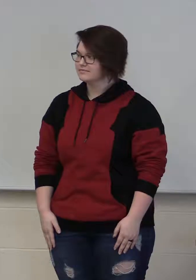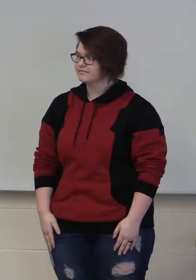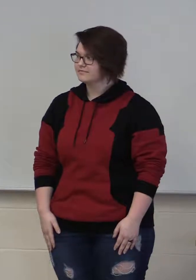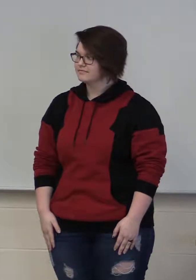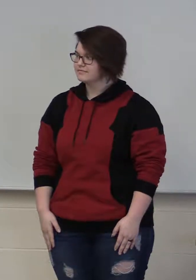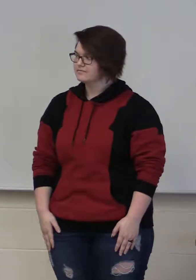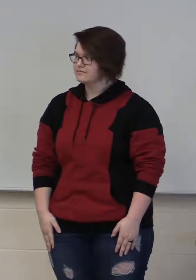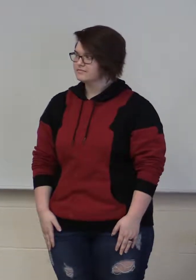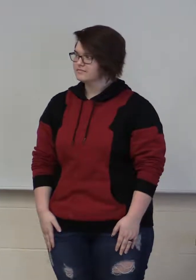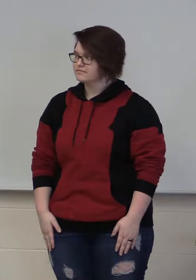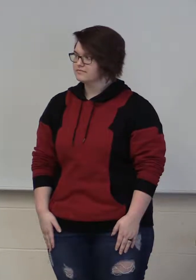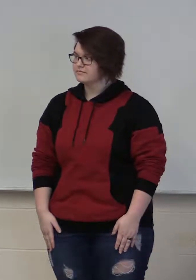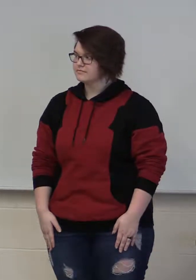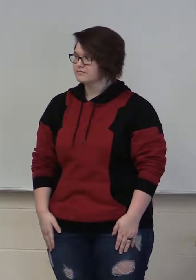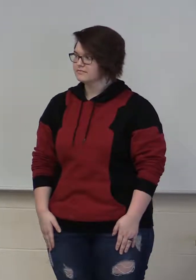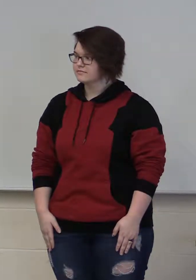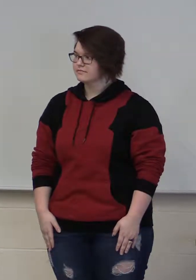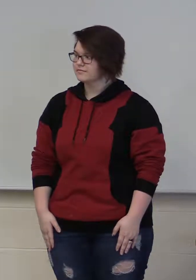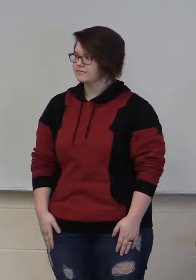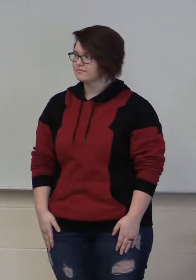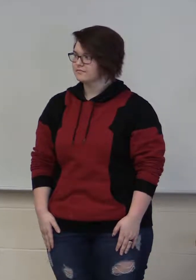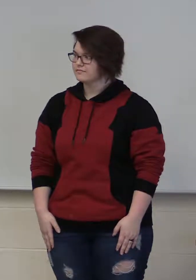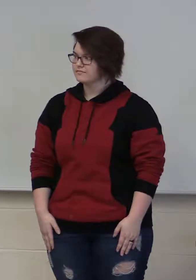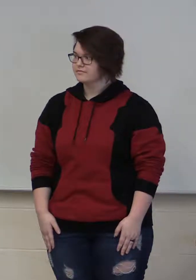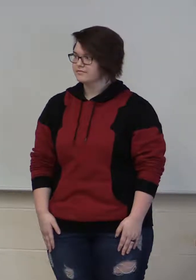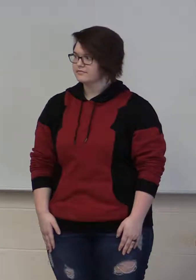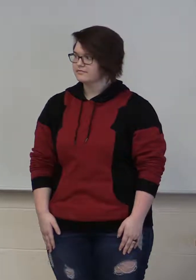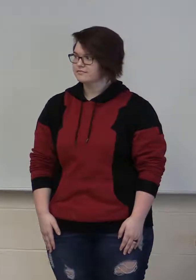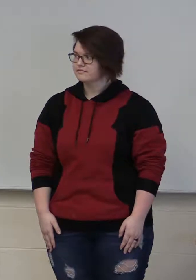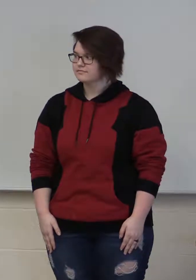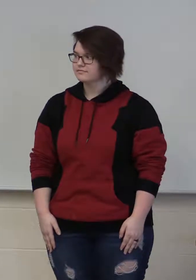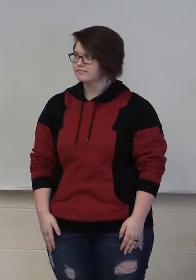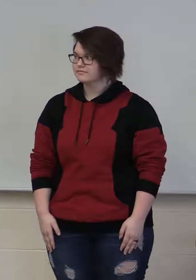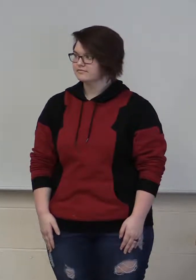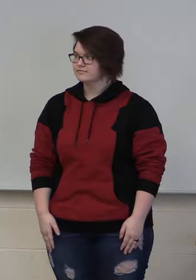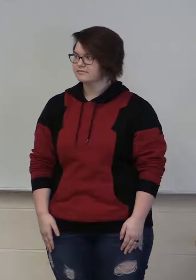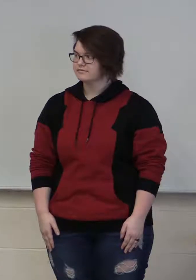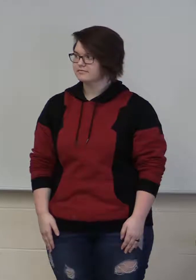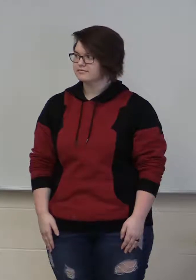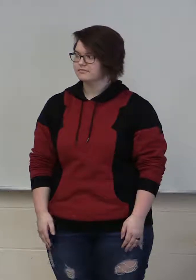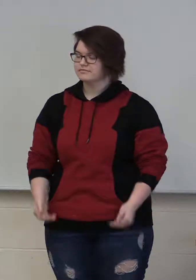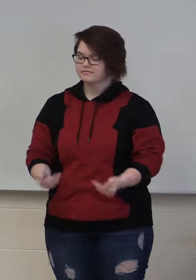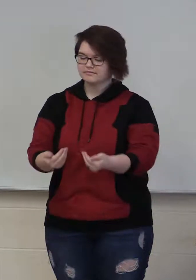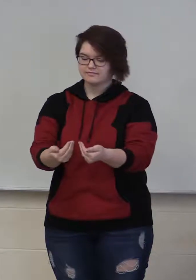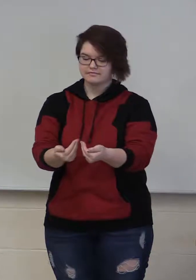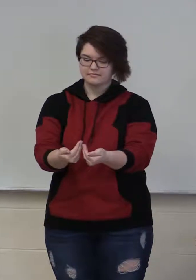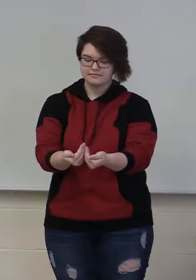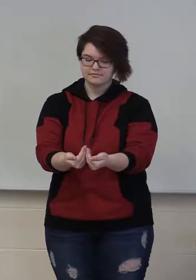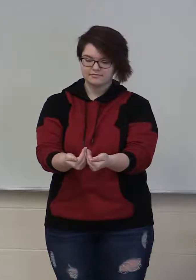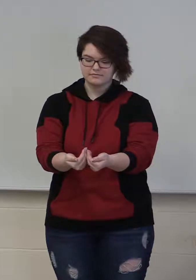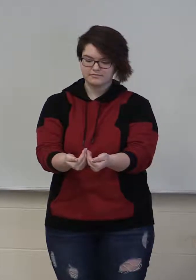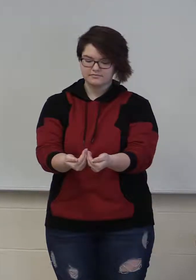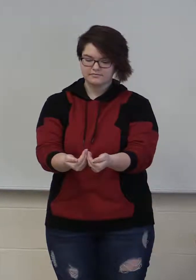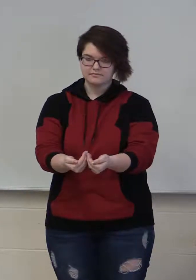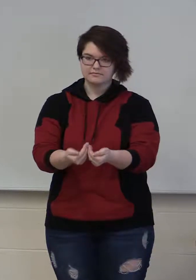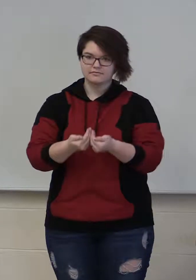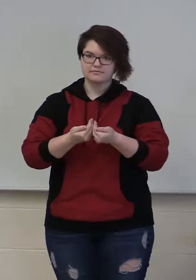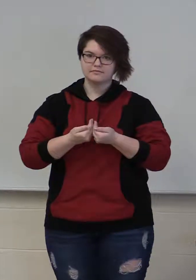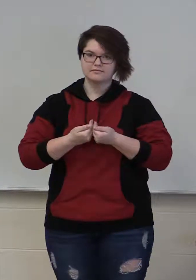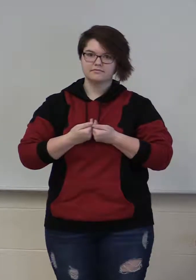Let's start by asking how they are doing. So, how are you? So you're going to take two bent hands, kind of like a C, and then place them on your sternum, and